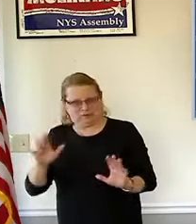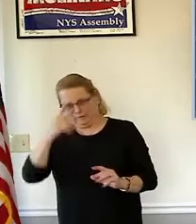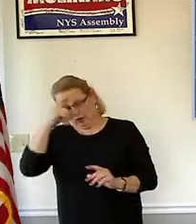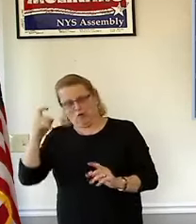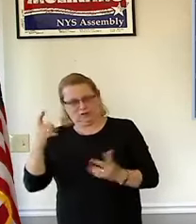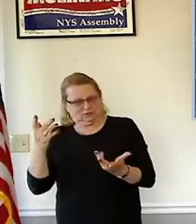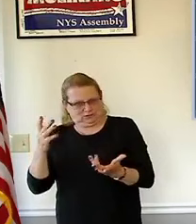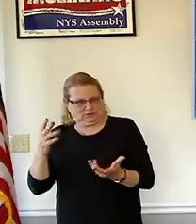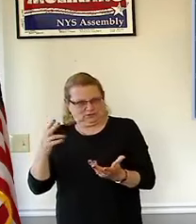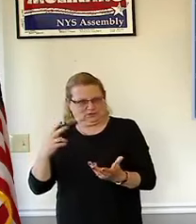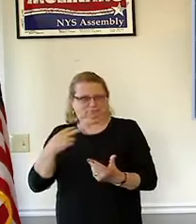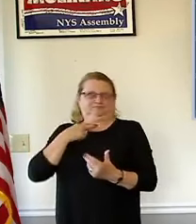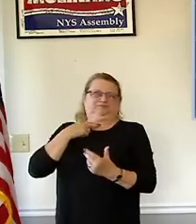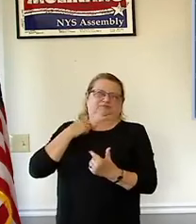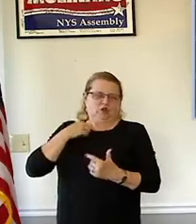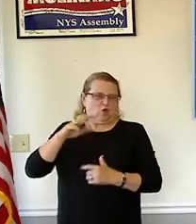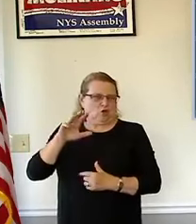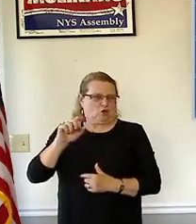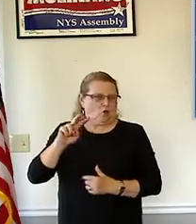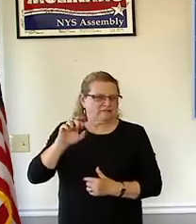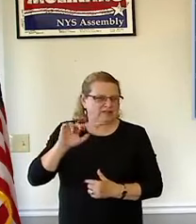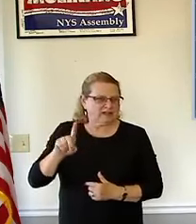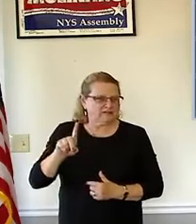COVID-related disease here in Dutchess, and that has been